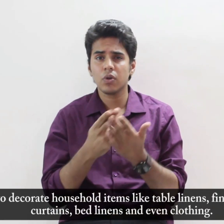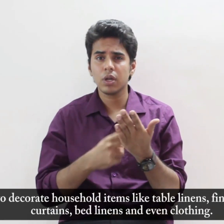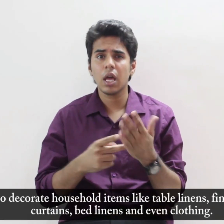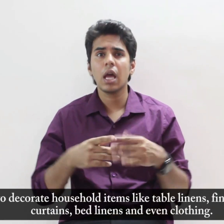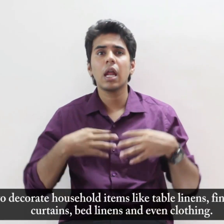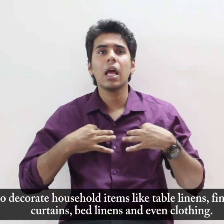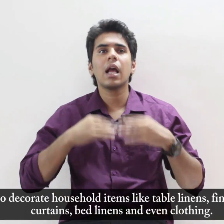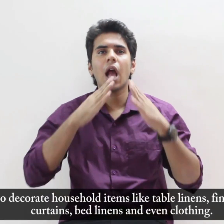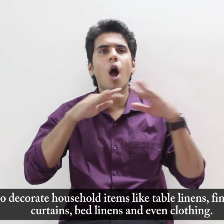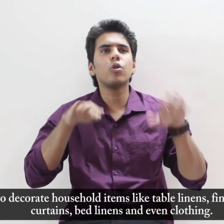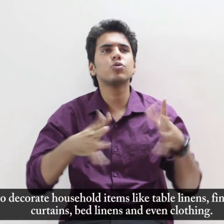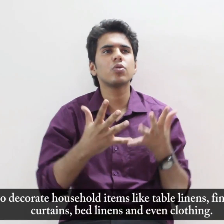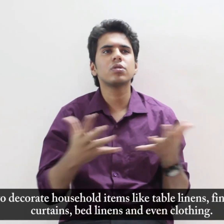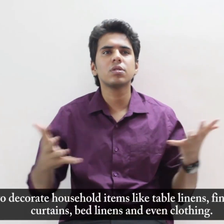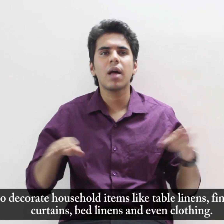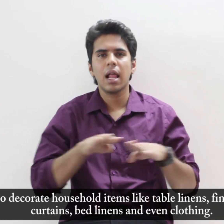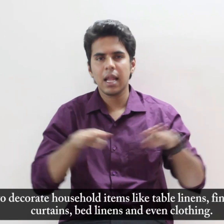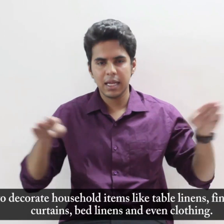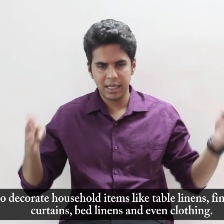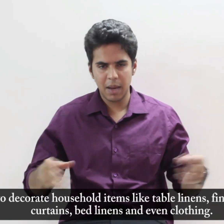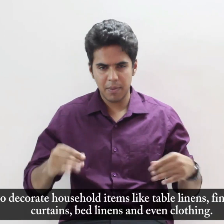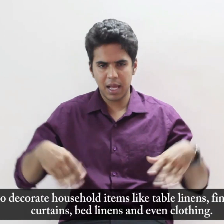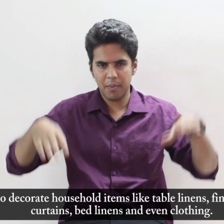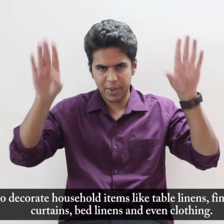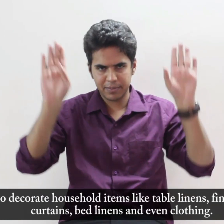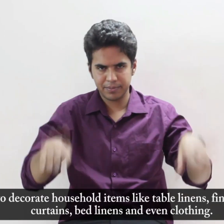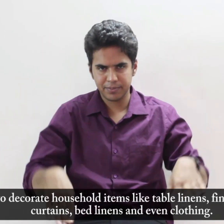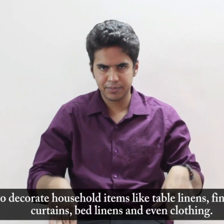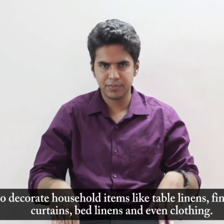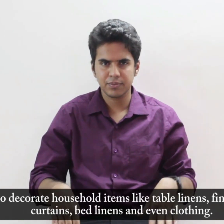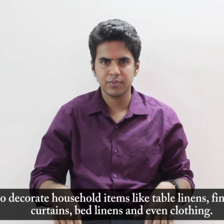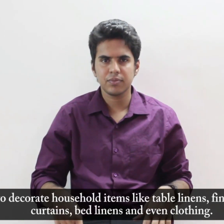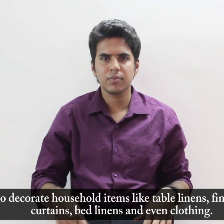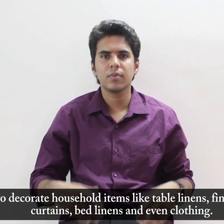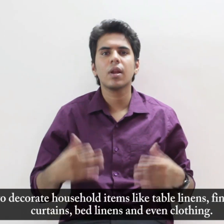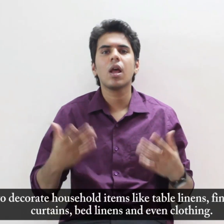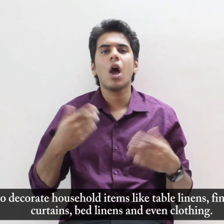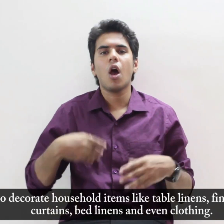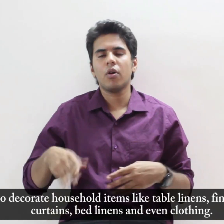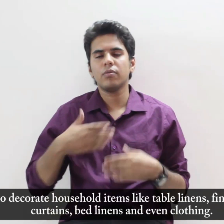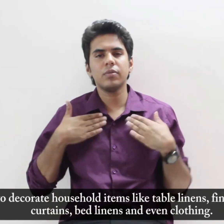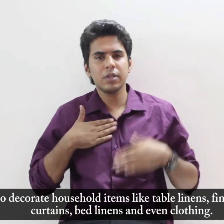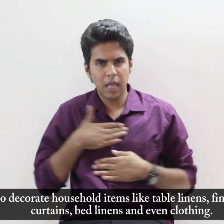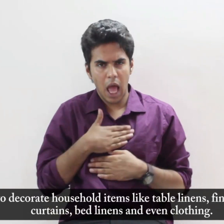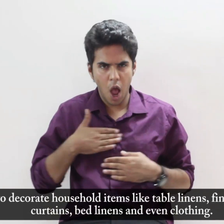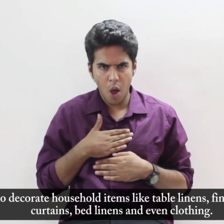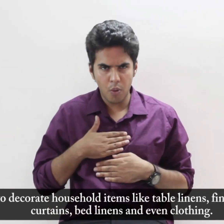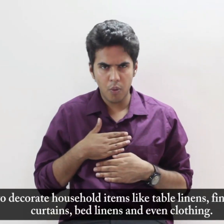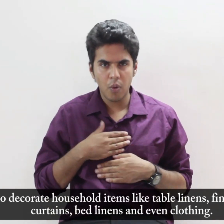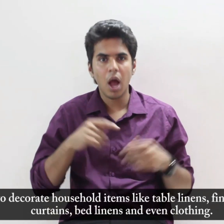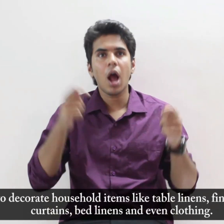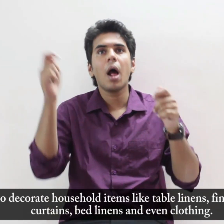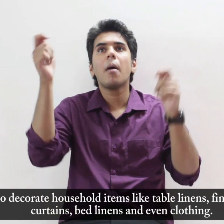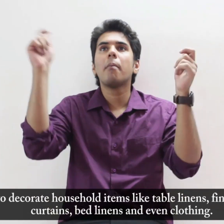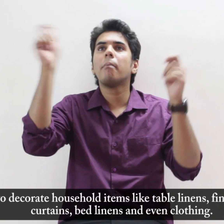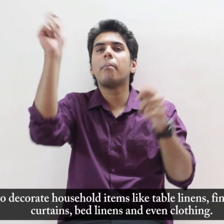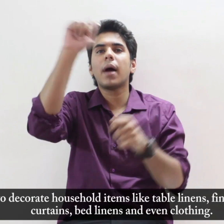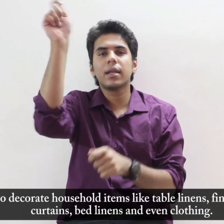It is used to decorate household items like table linens, fine hand towels, curtains, bed linens, and